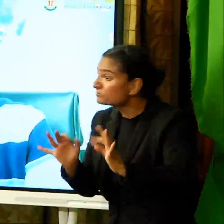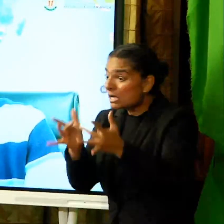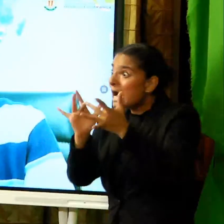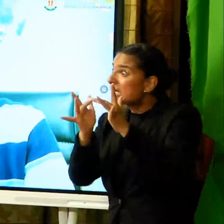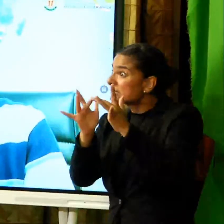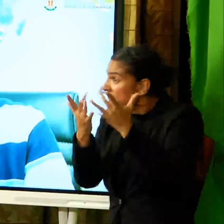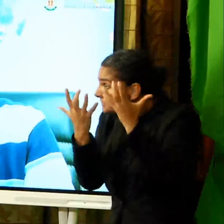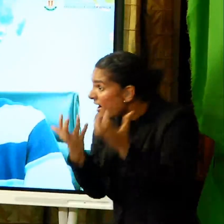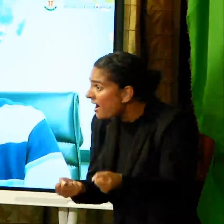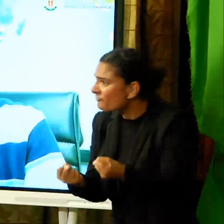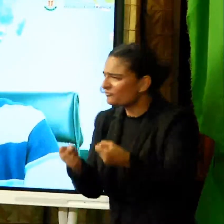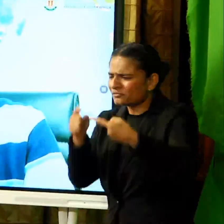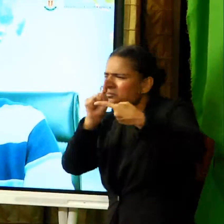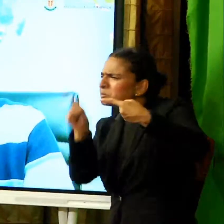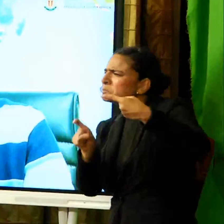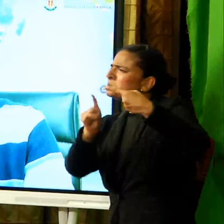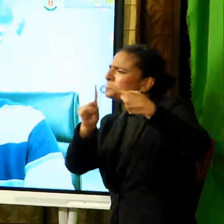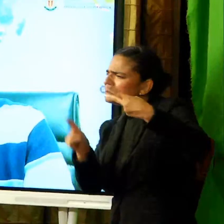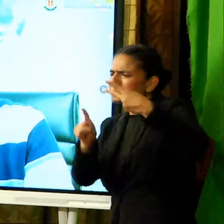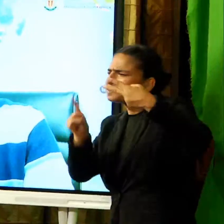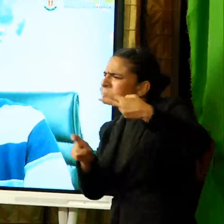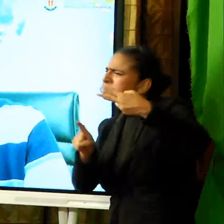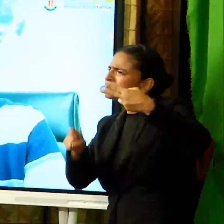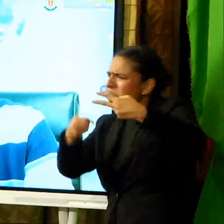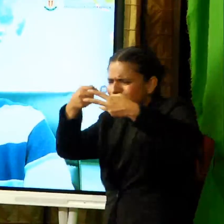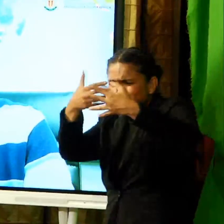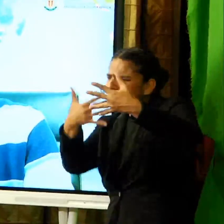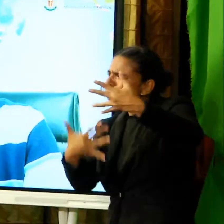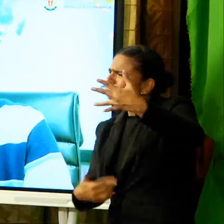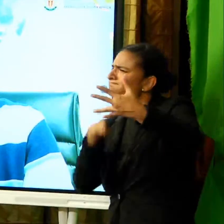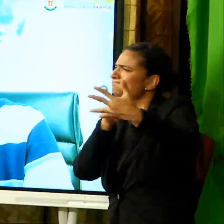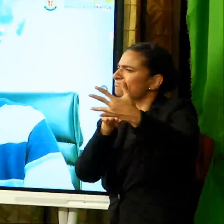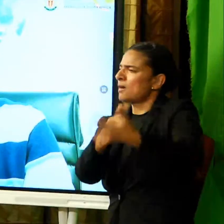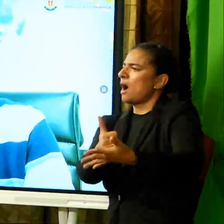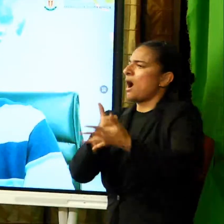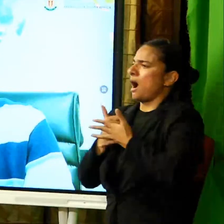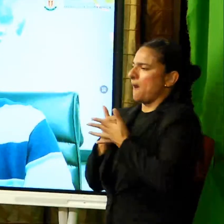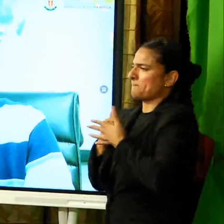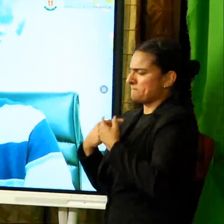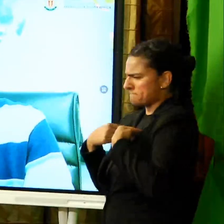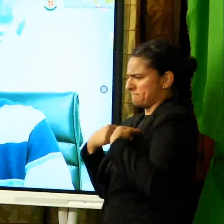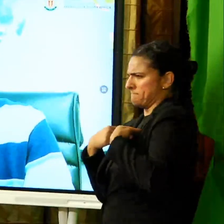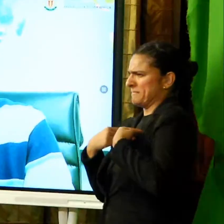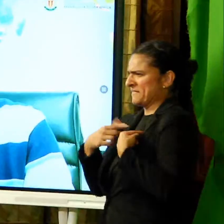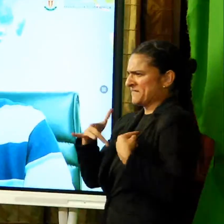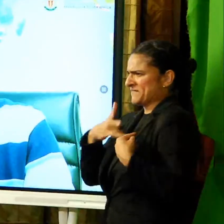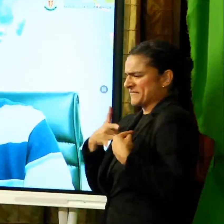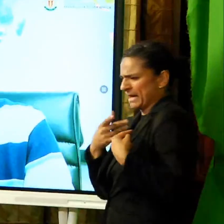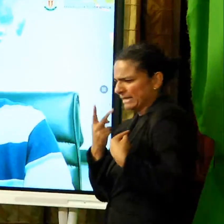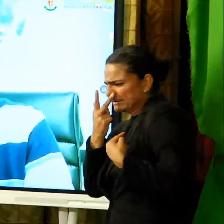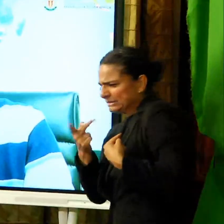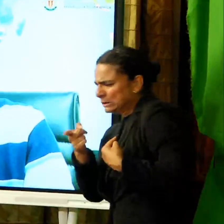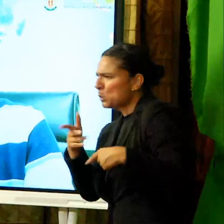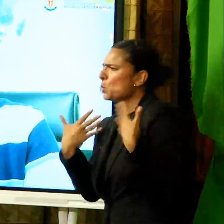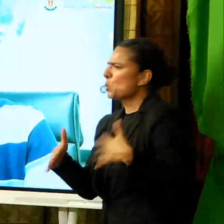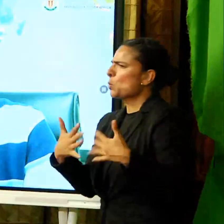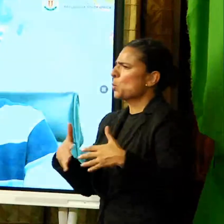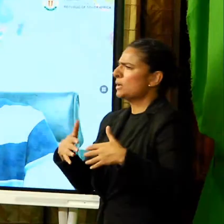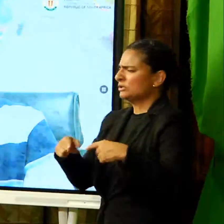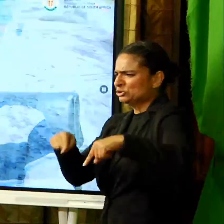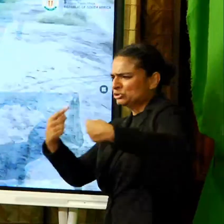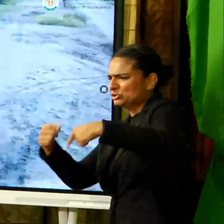information is critical in understanding and addressing development challenges at all levels of geography and